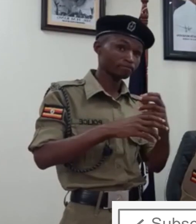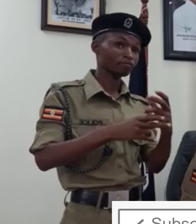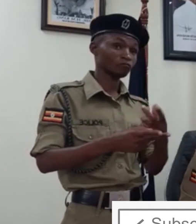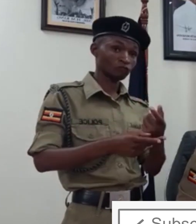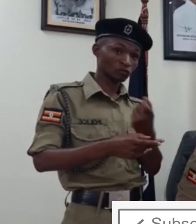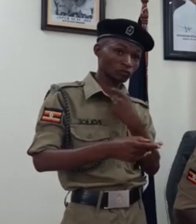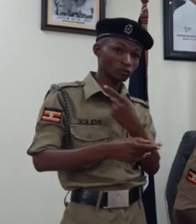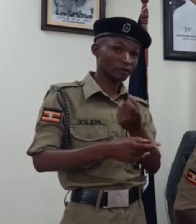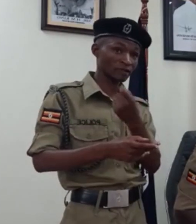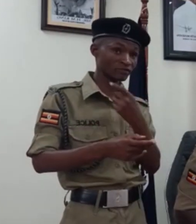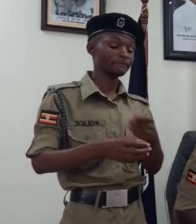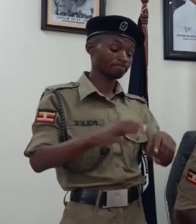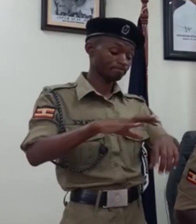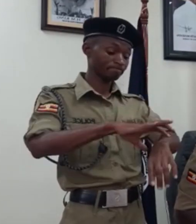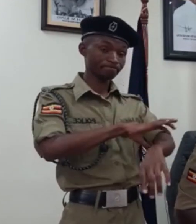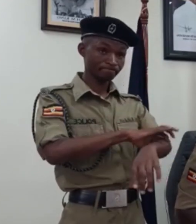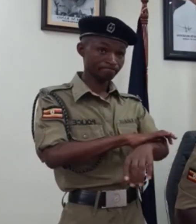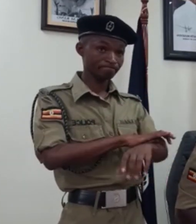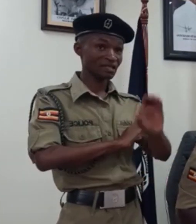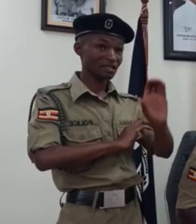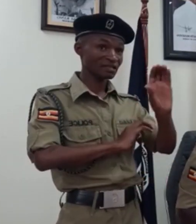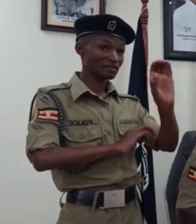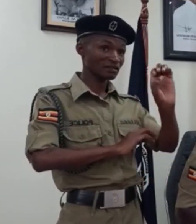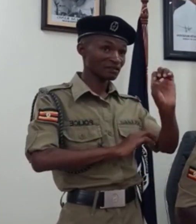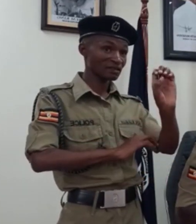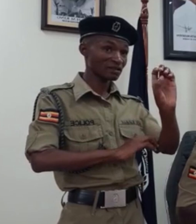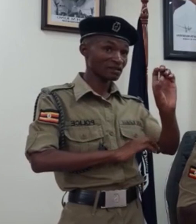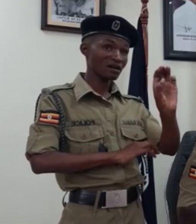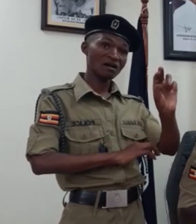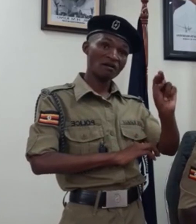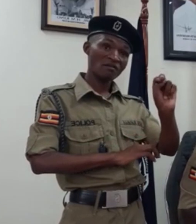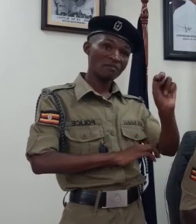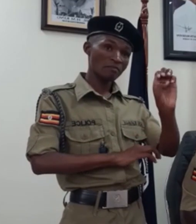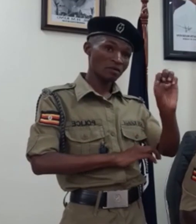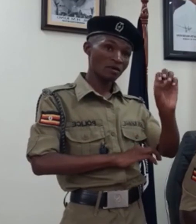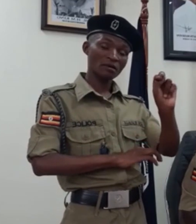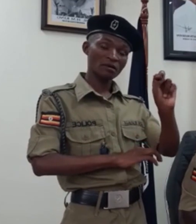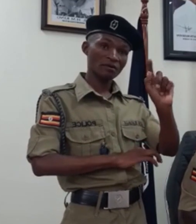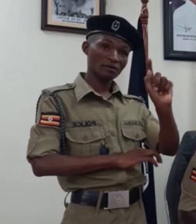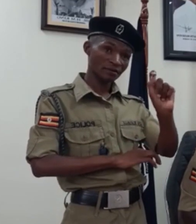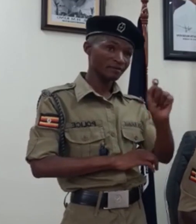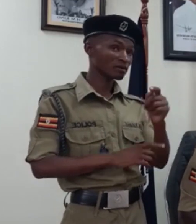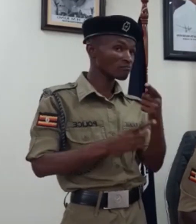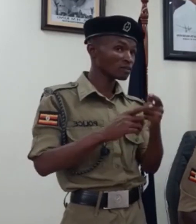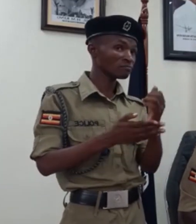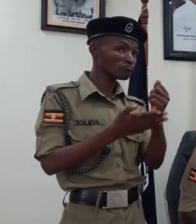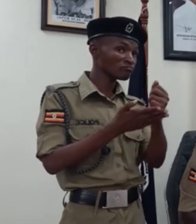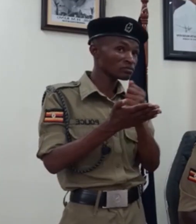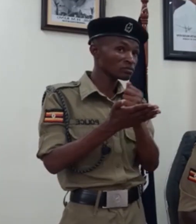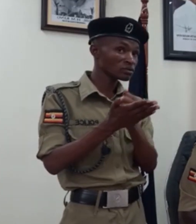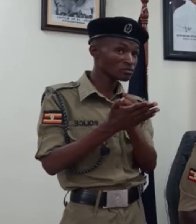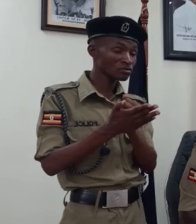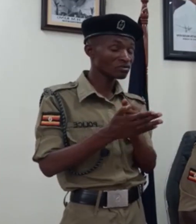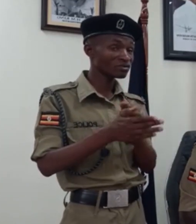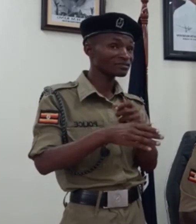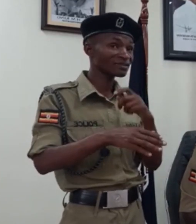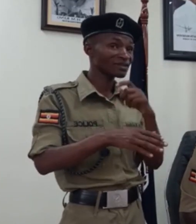we ow'amagumba eyatandika okumujjanjaba ne bamuteekako